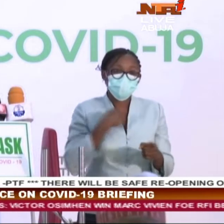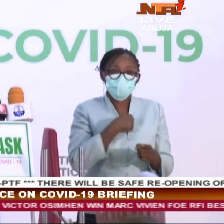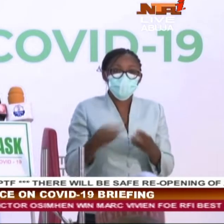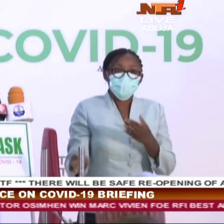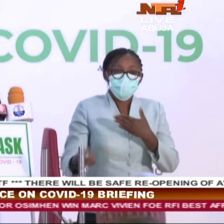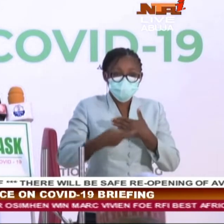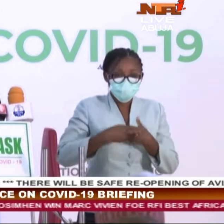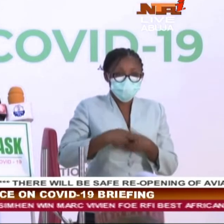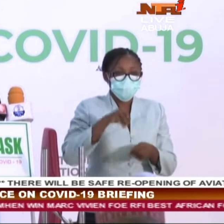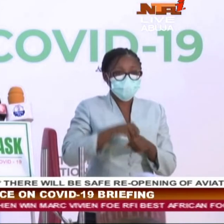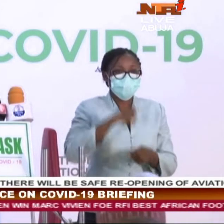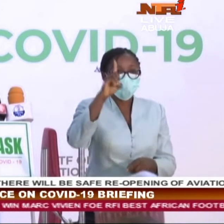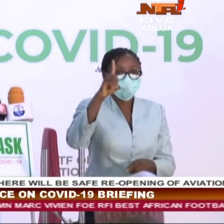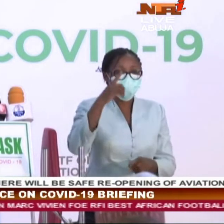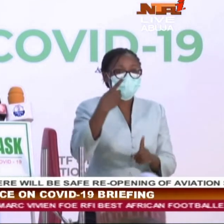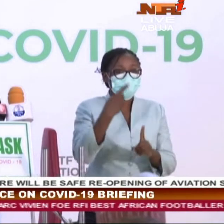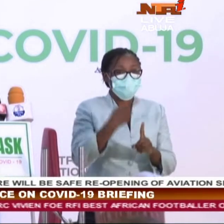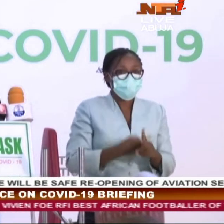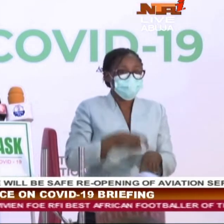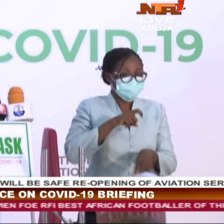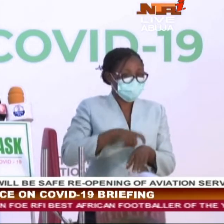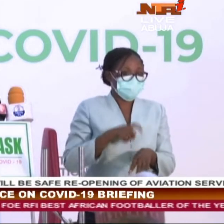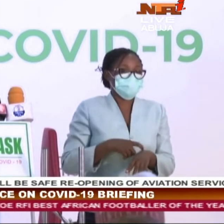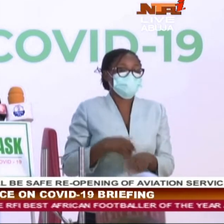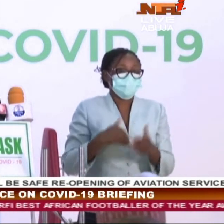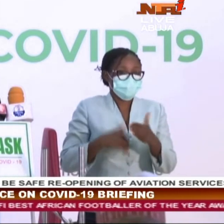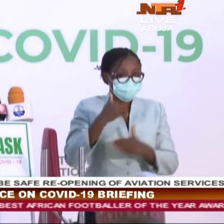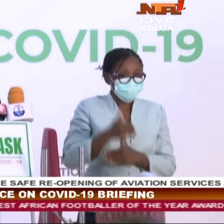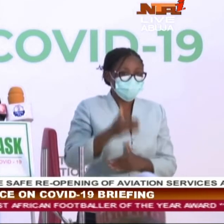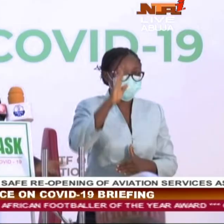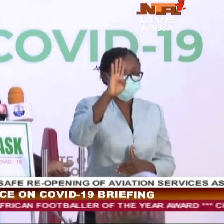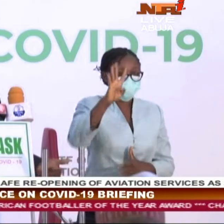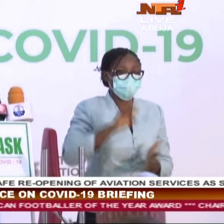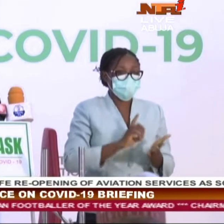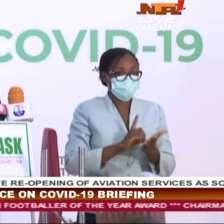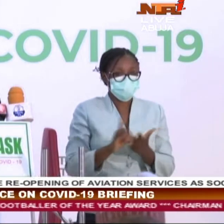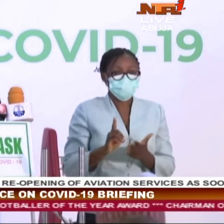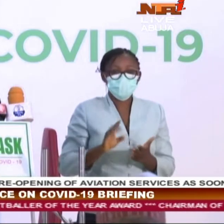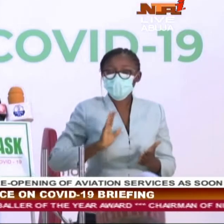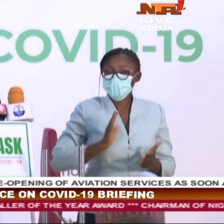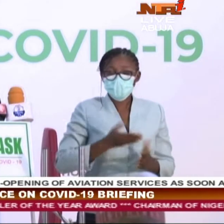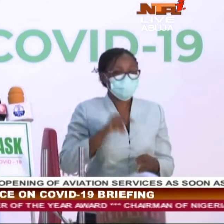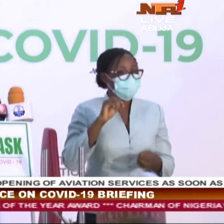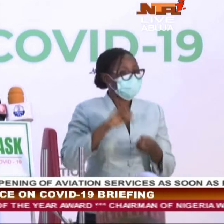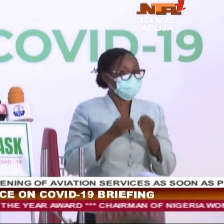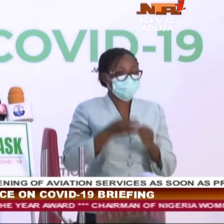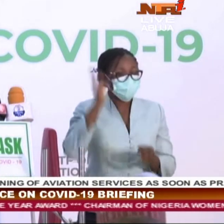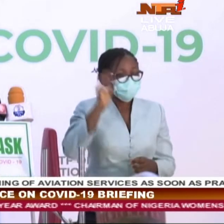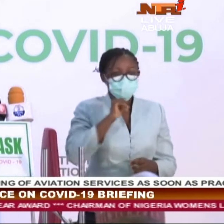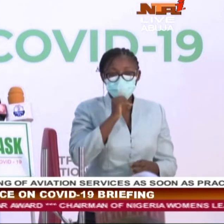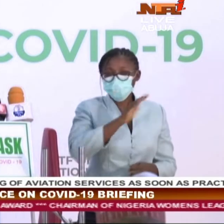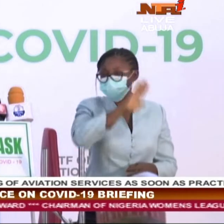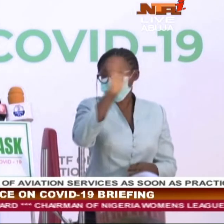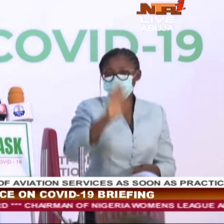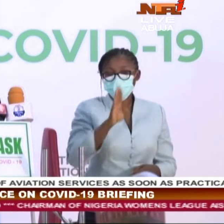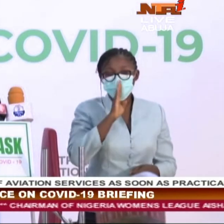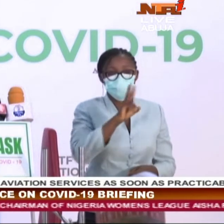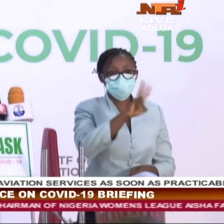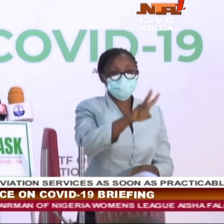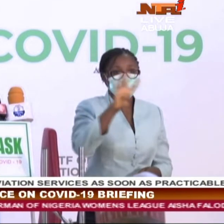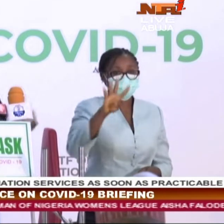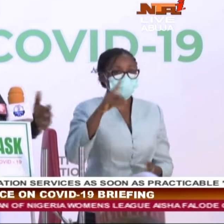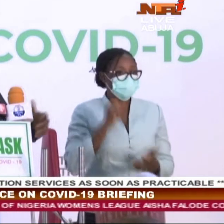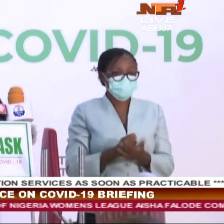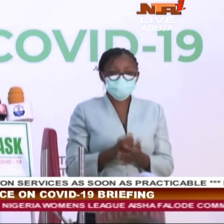in a month's time or within the next 4 weeks, our figures will not be 24,000. If you look